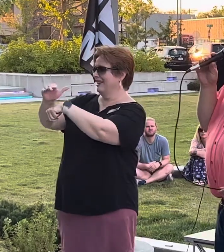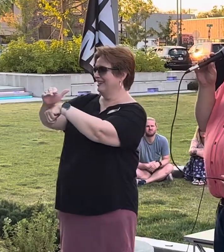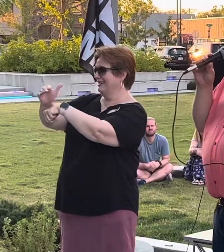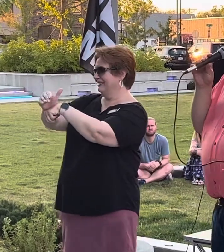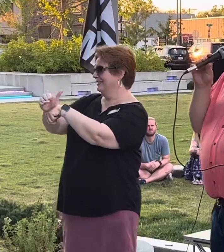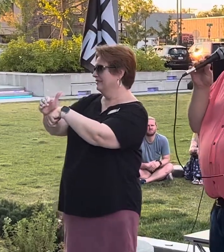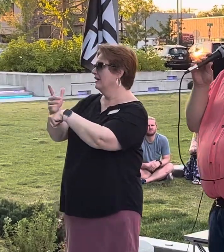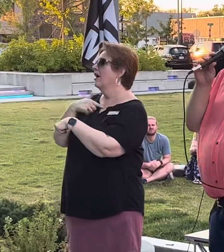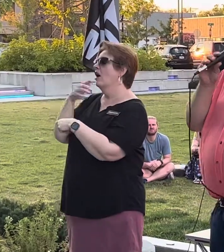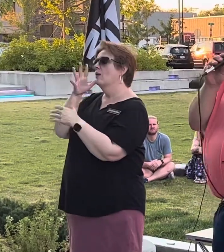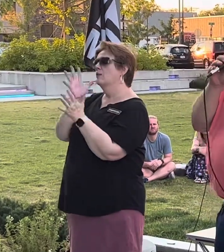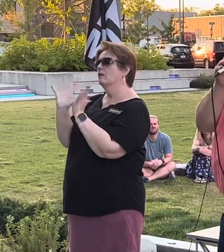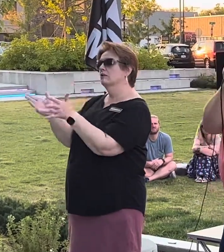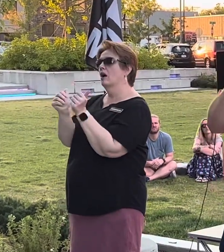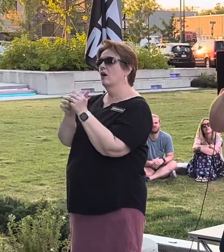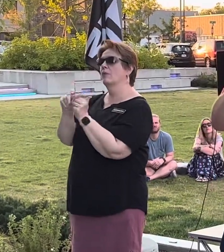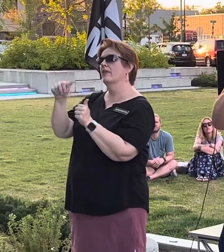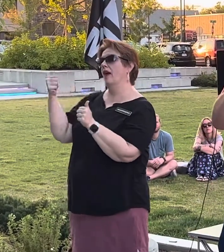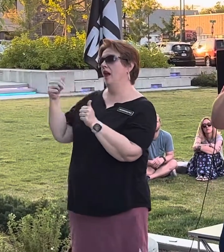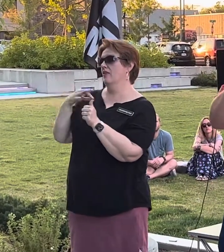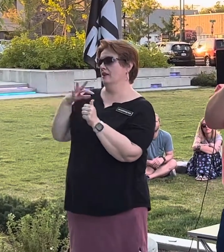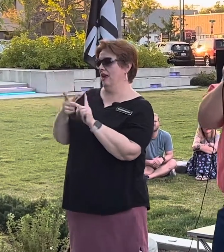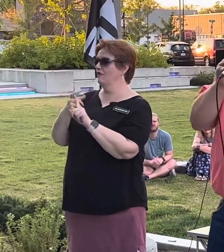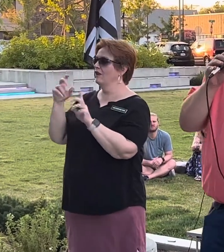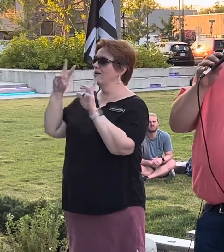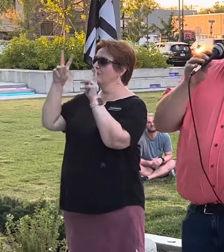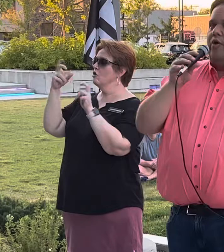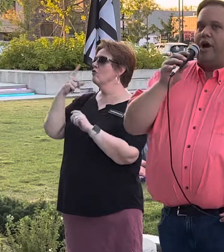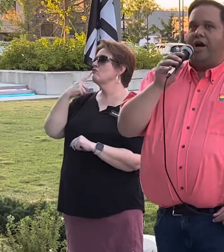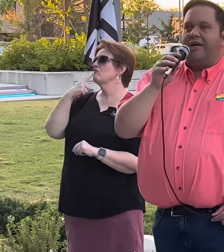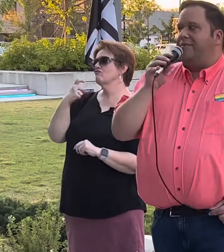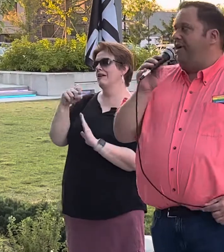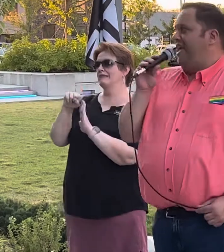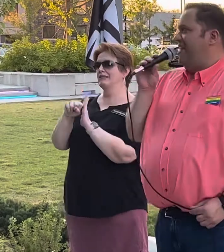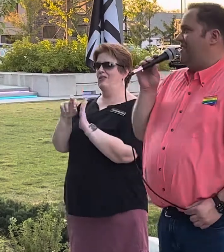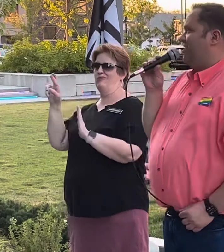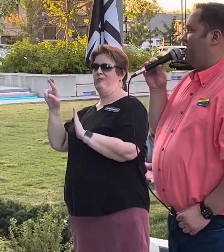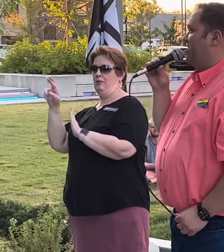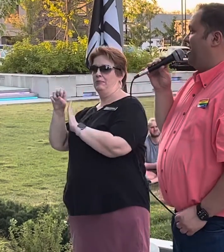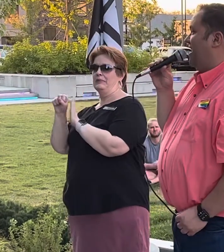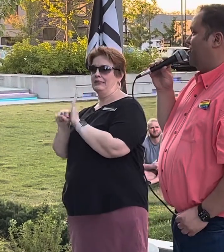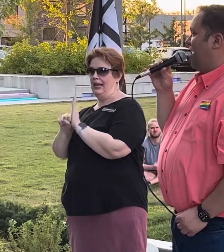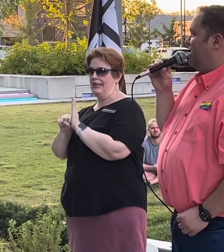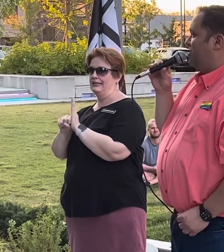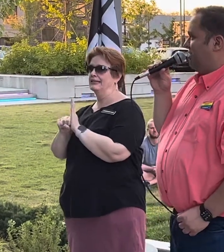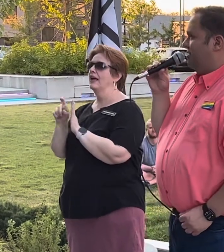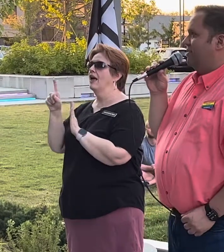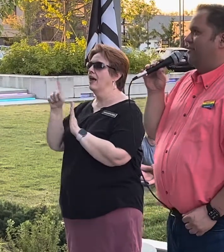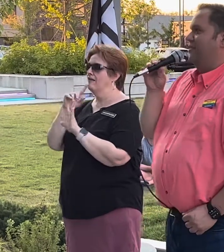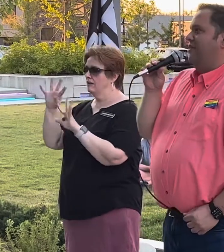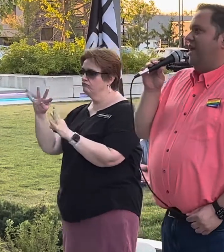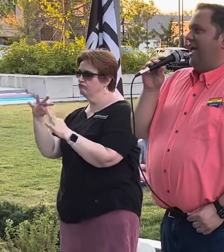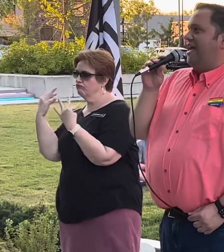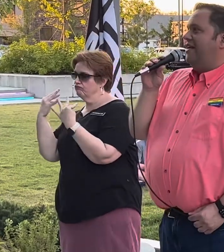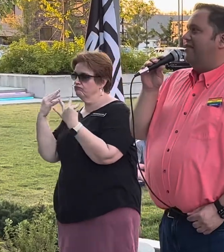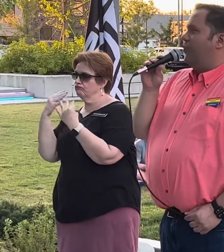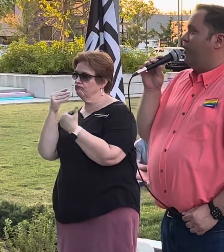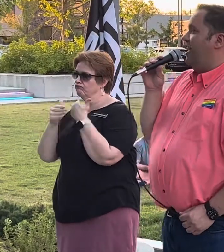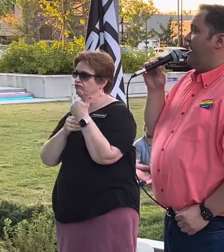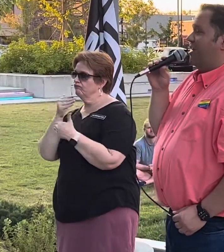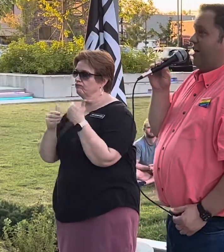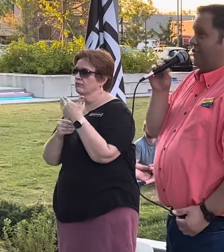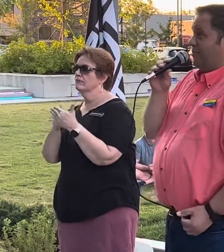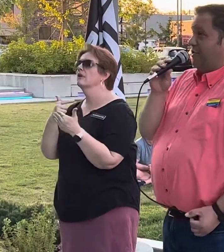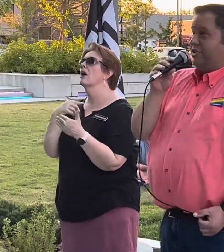where we're going to be talking with other candidates from red states who are making attention, getting traction, and